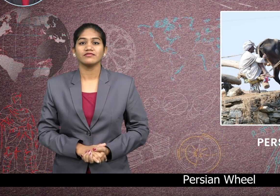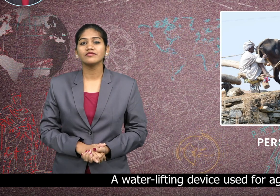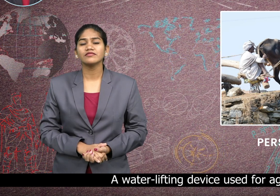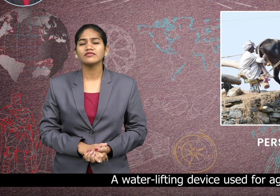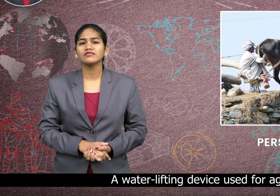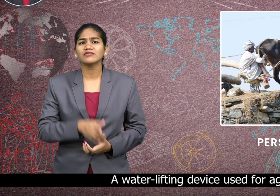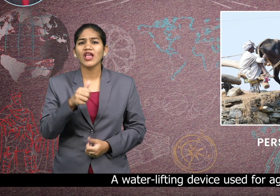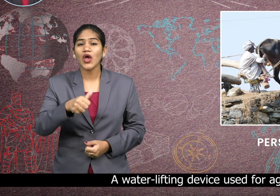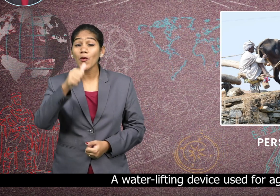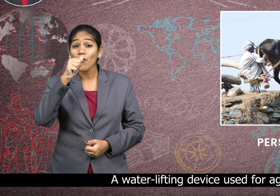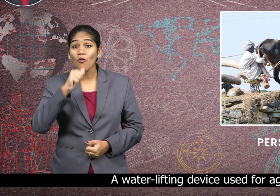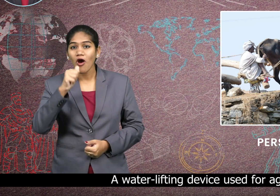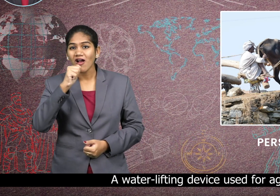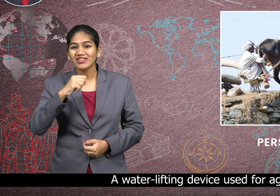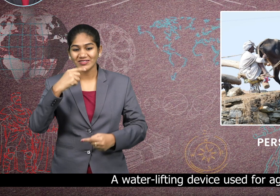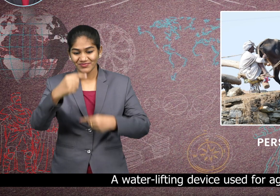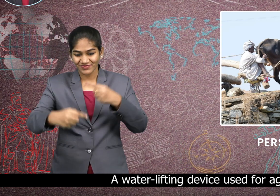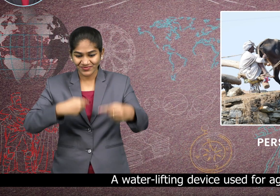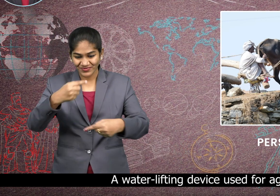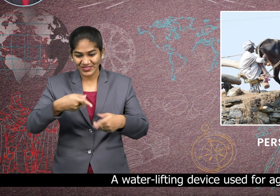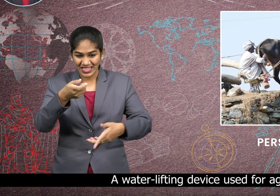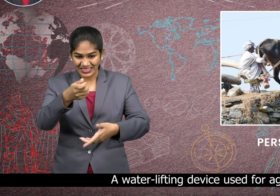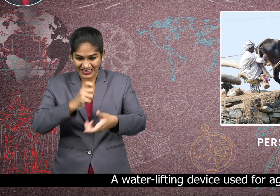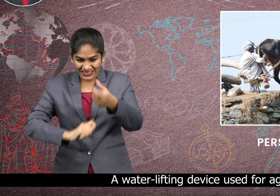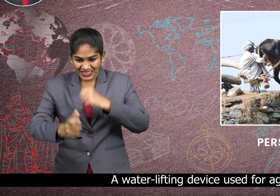A water lifting device used for agriculture.